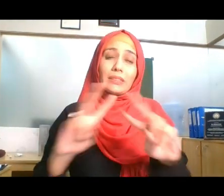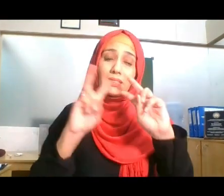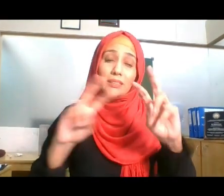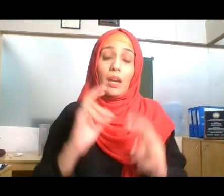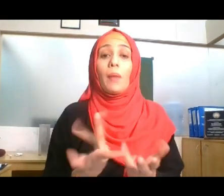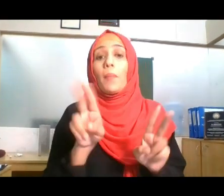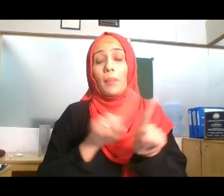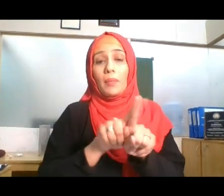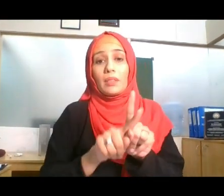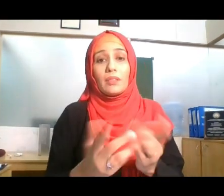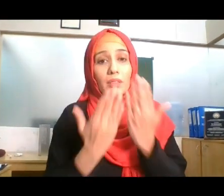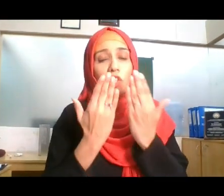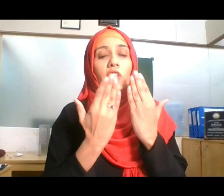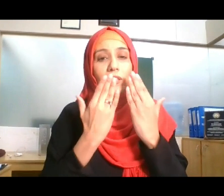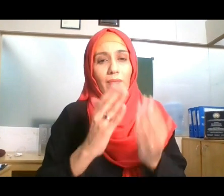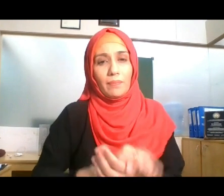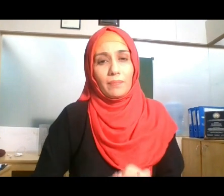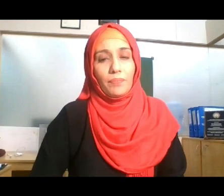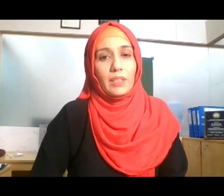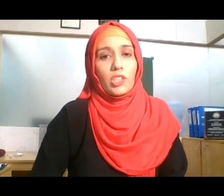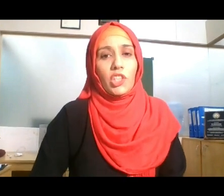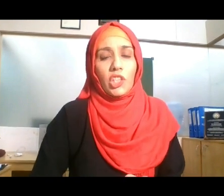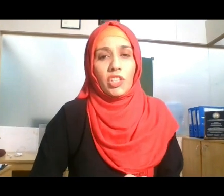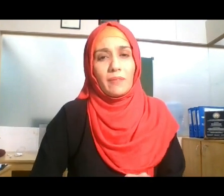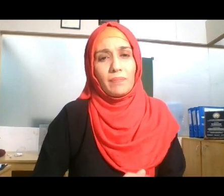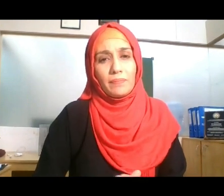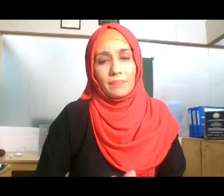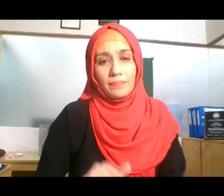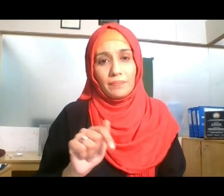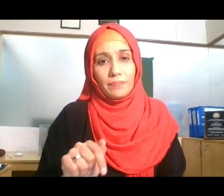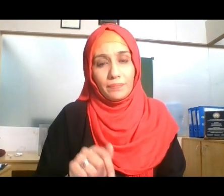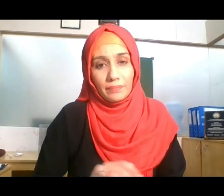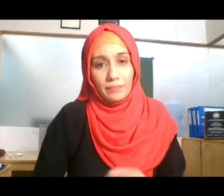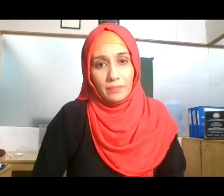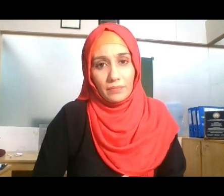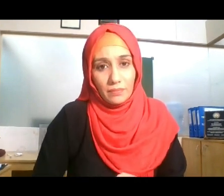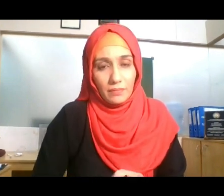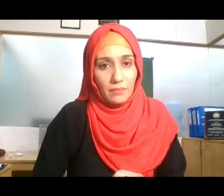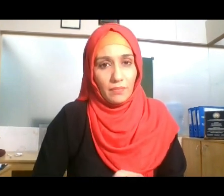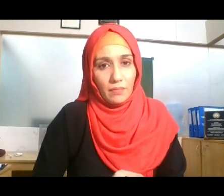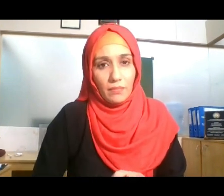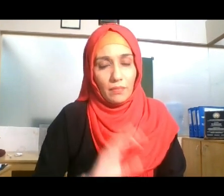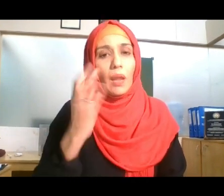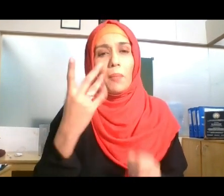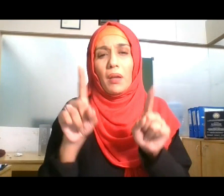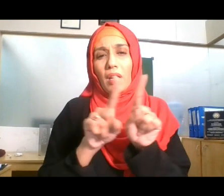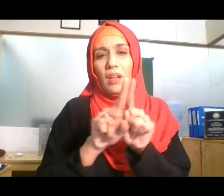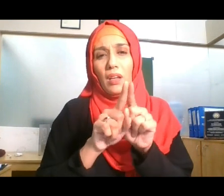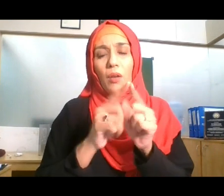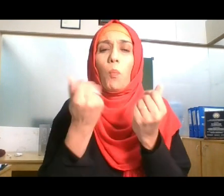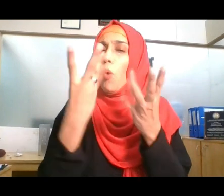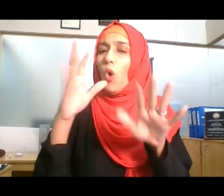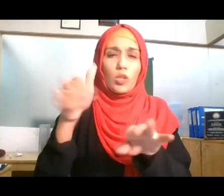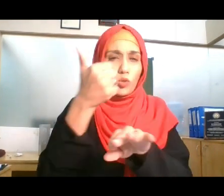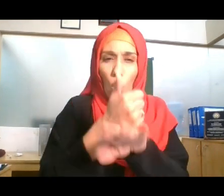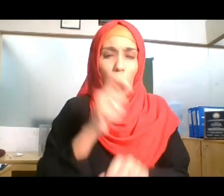education. For example, right now, because of COVID, there's been a lot of talk, a lot of